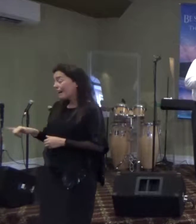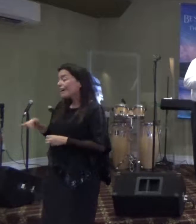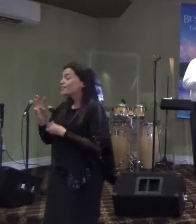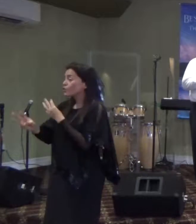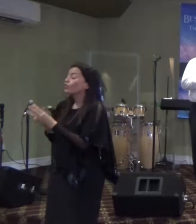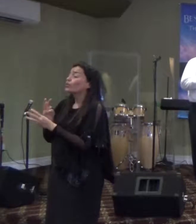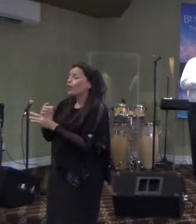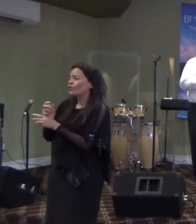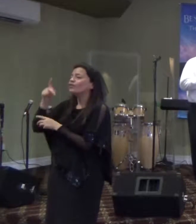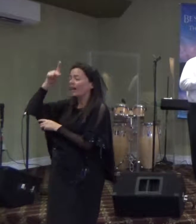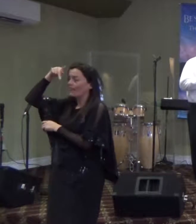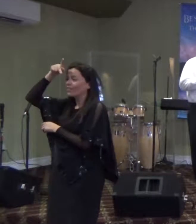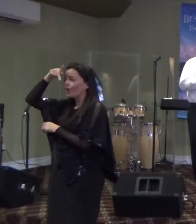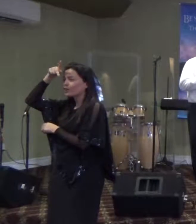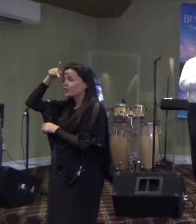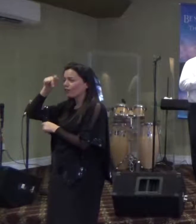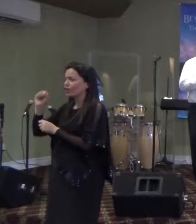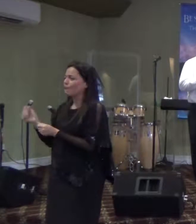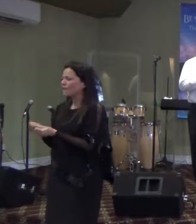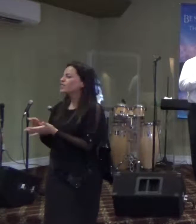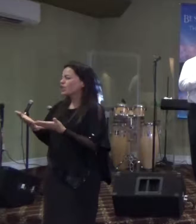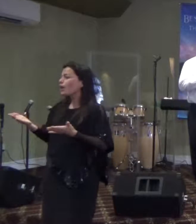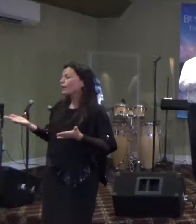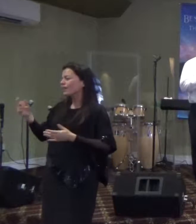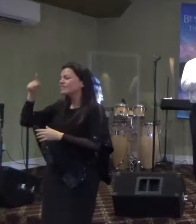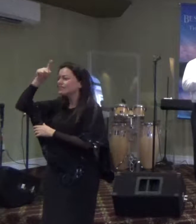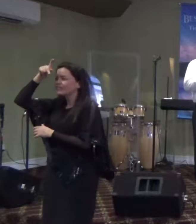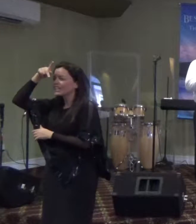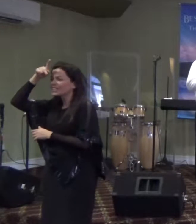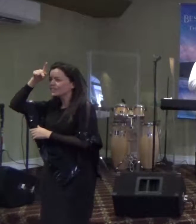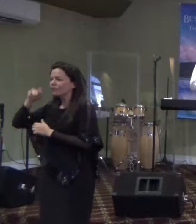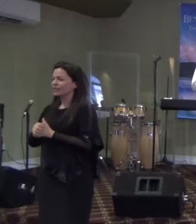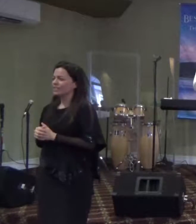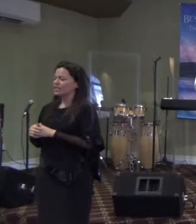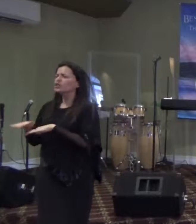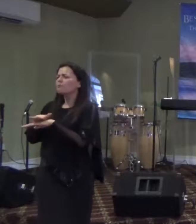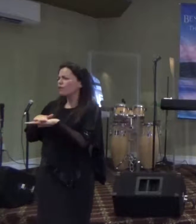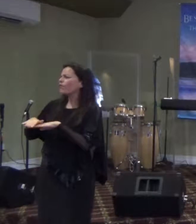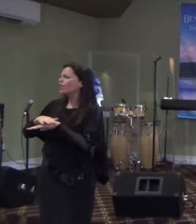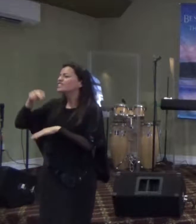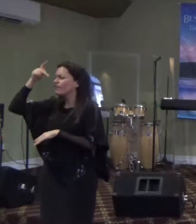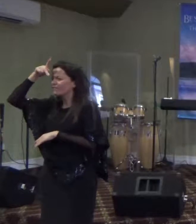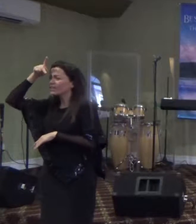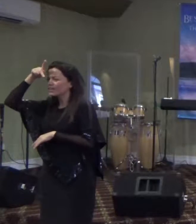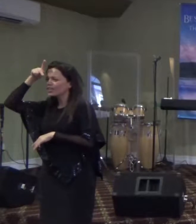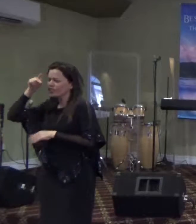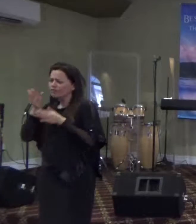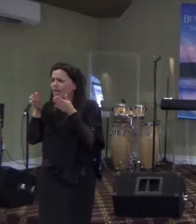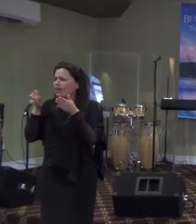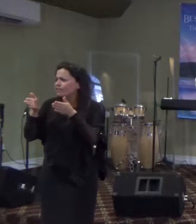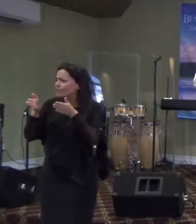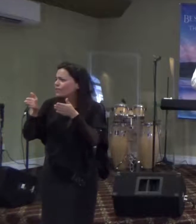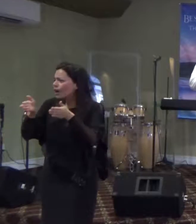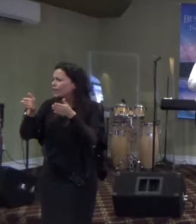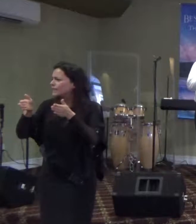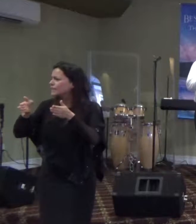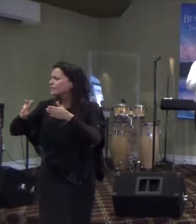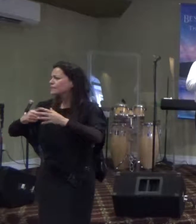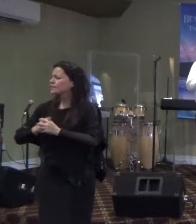was a philosophy, materialista, materialist, superficial, superficial, enfocada en